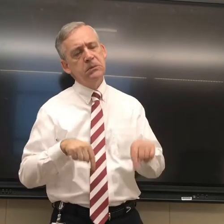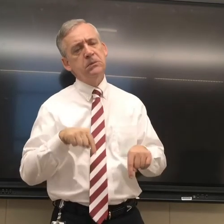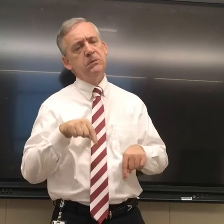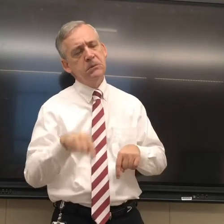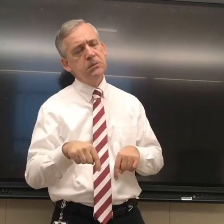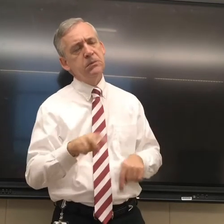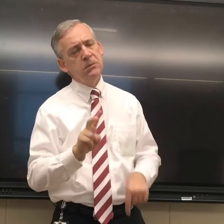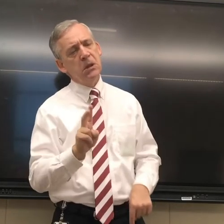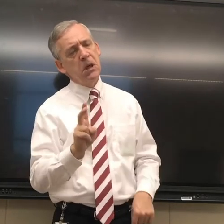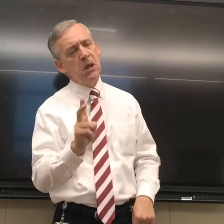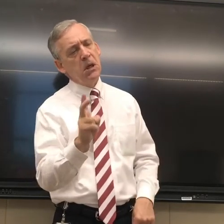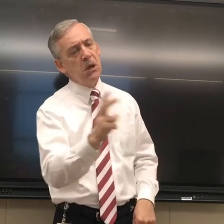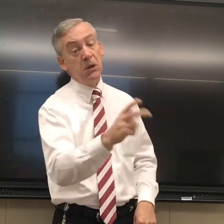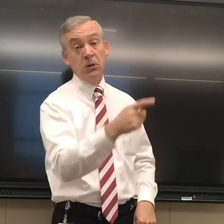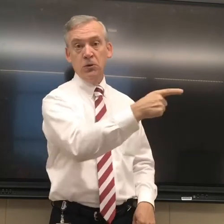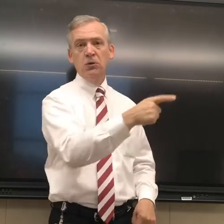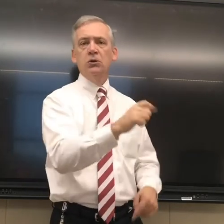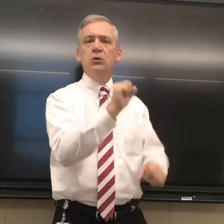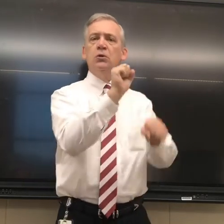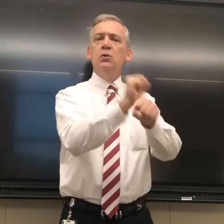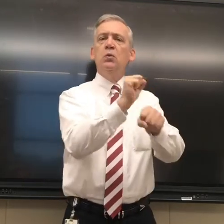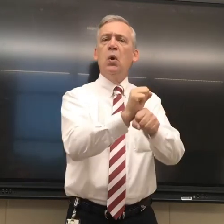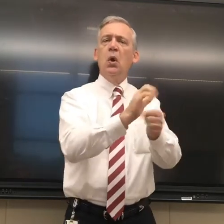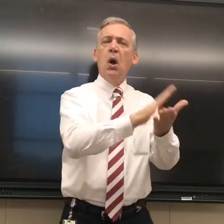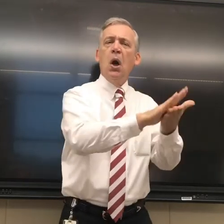She to her domestic job,